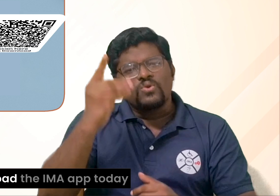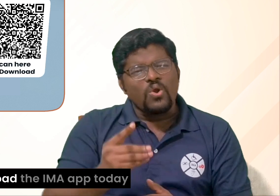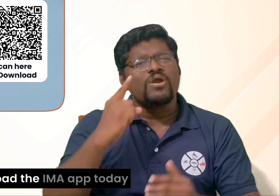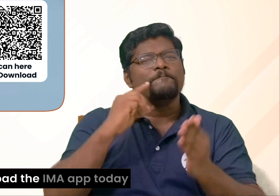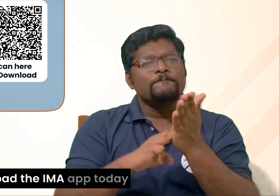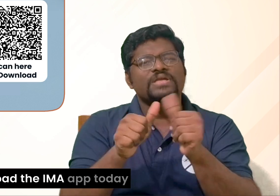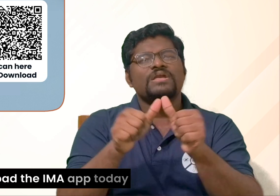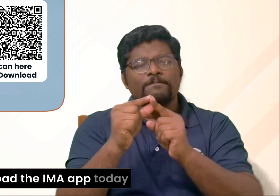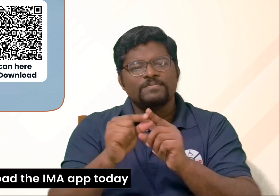Download the IMA app today.